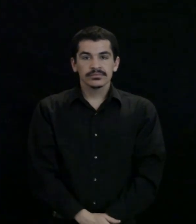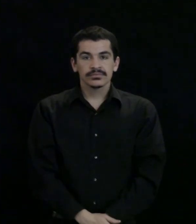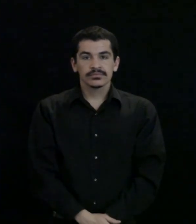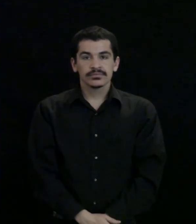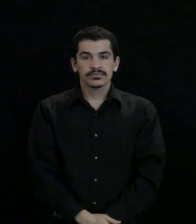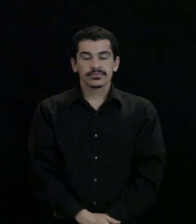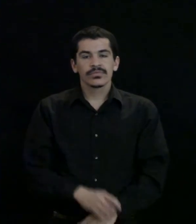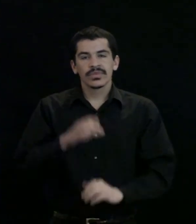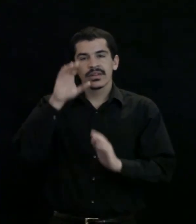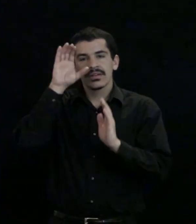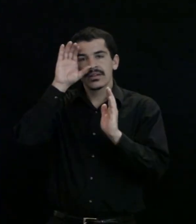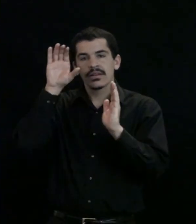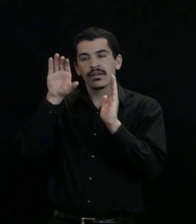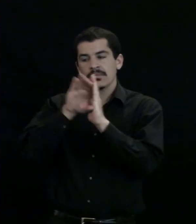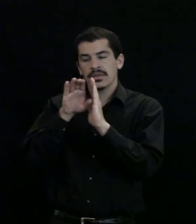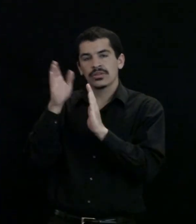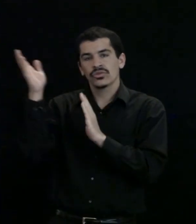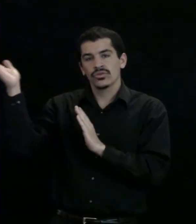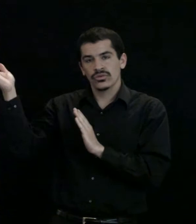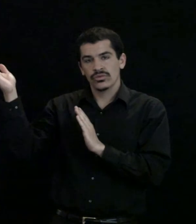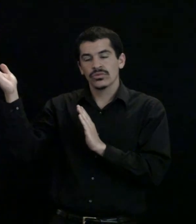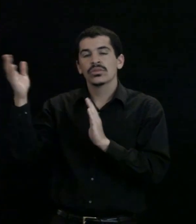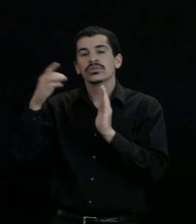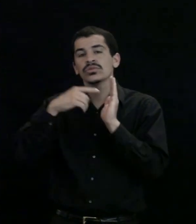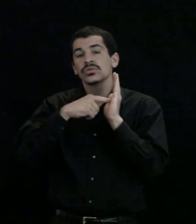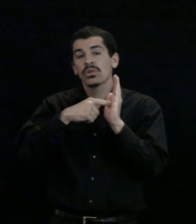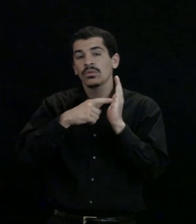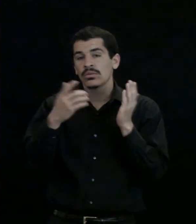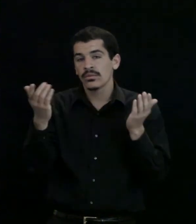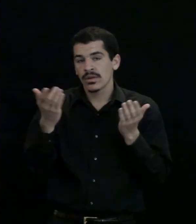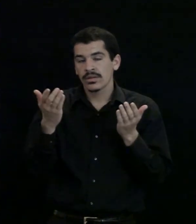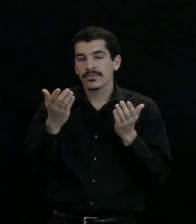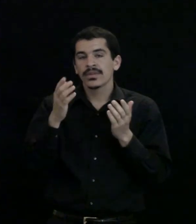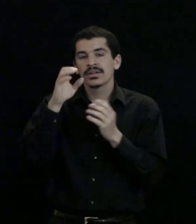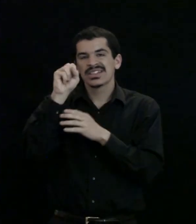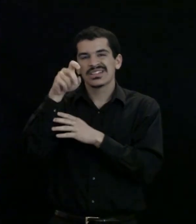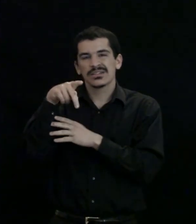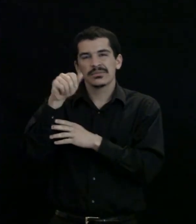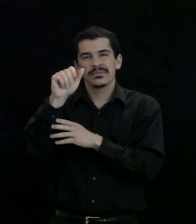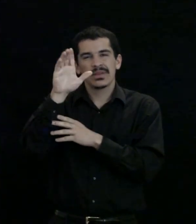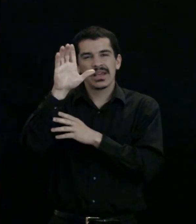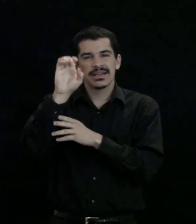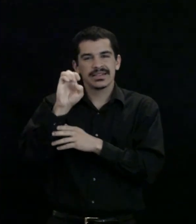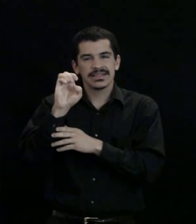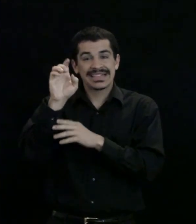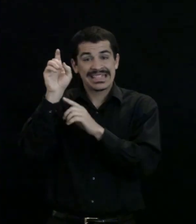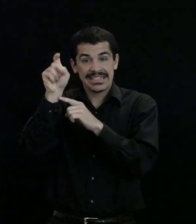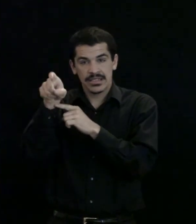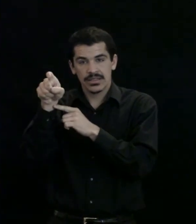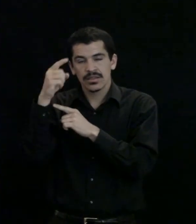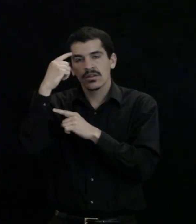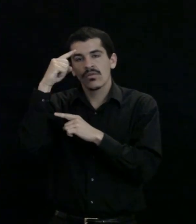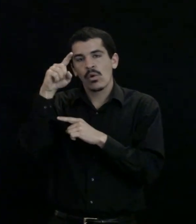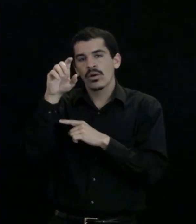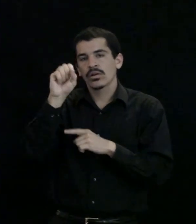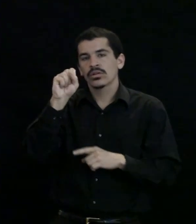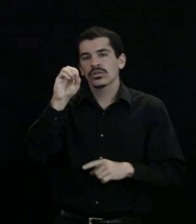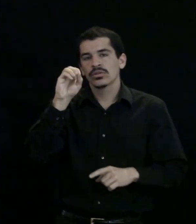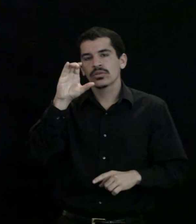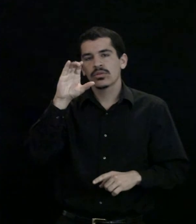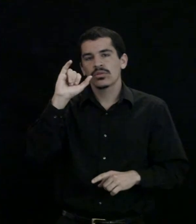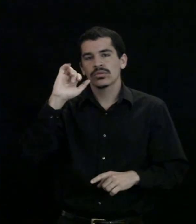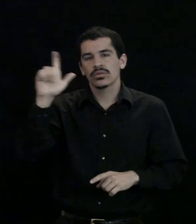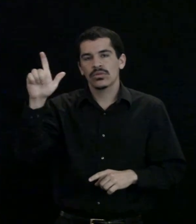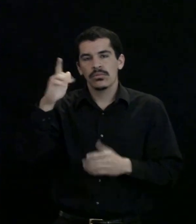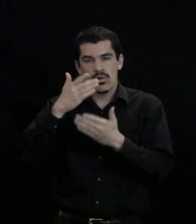This diagram shows the space needs for the social part of the facility.